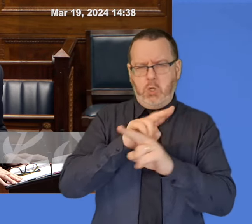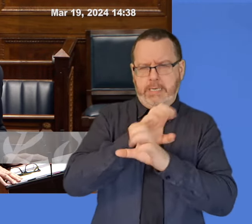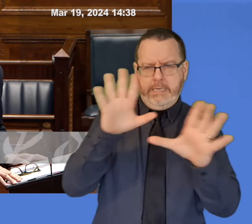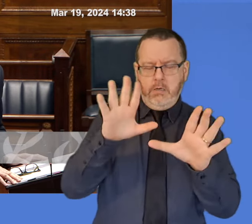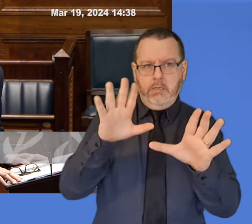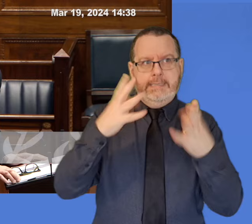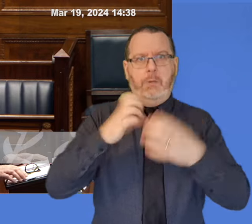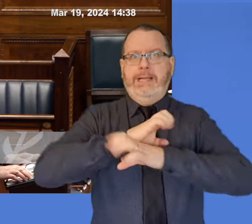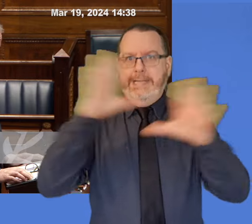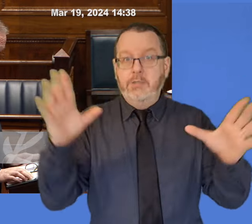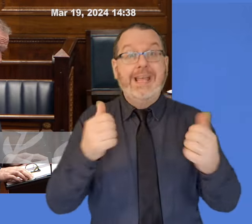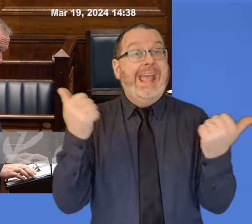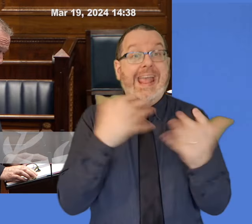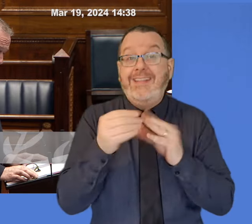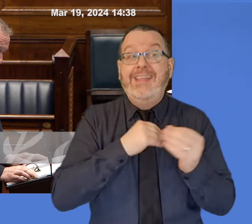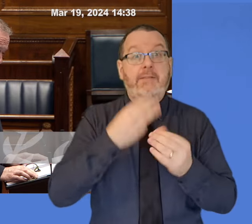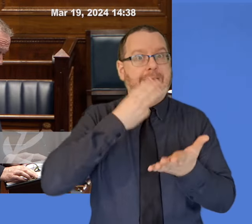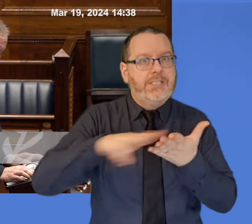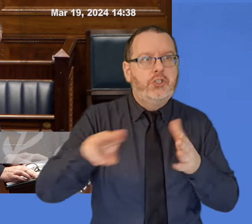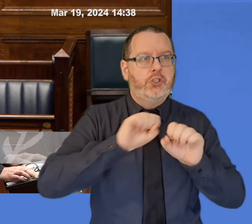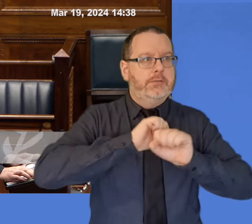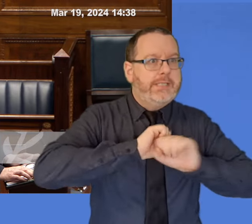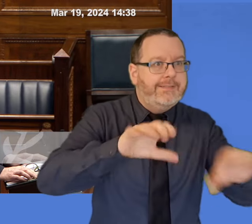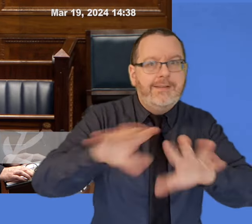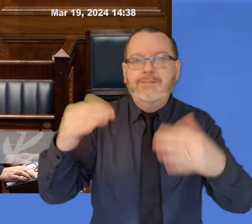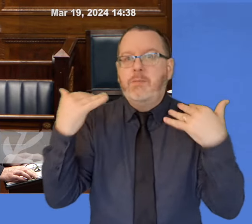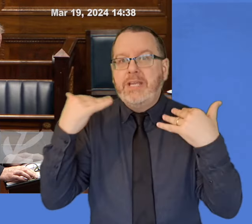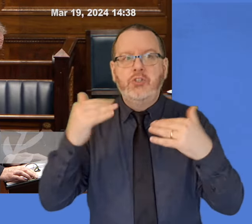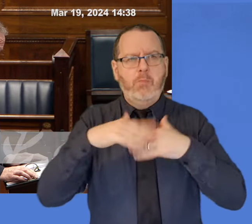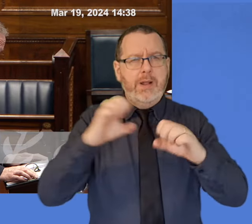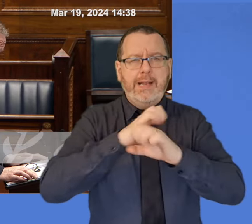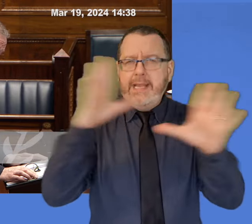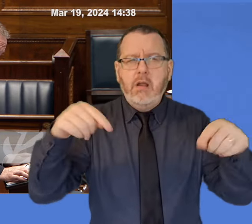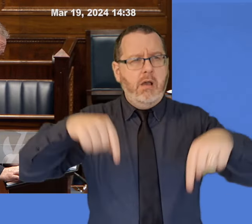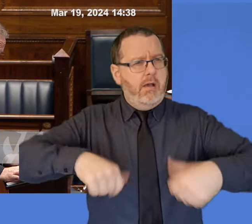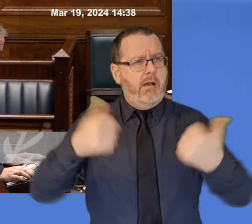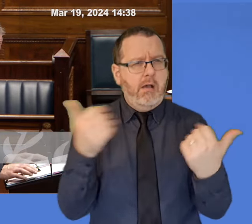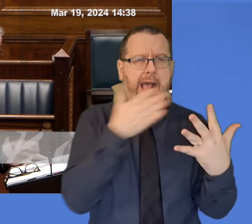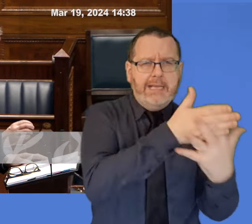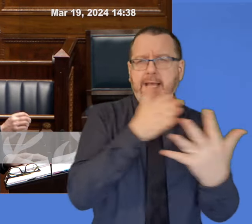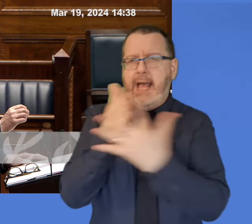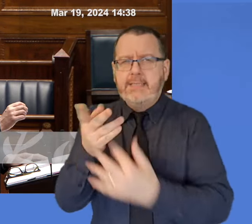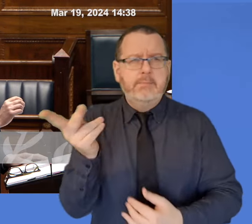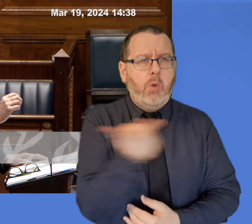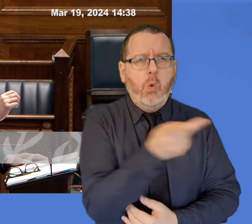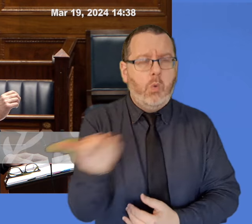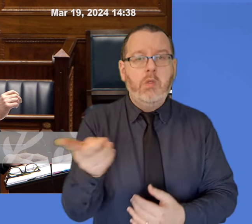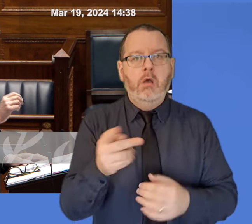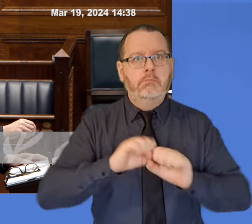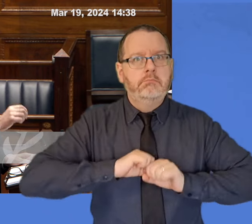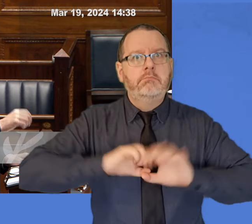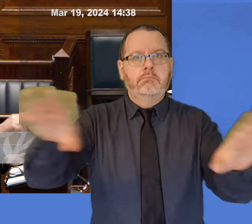economy here and to attract investment and to grow our own exports into other markets as well. So, you know,